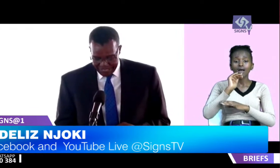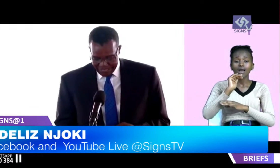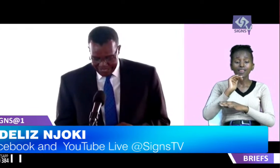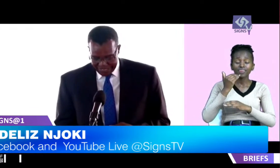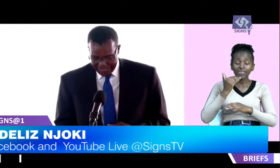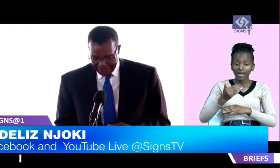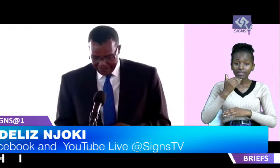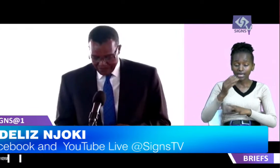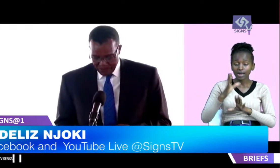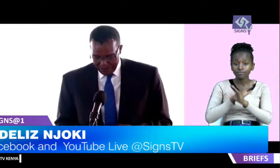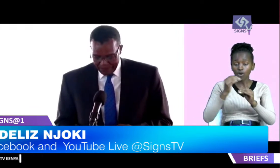complete this.